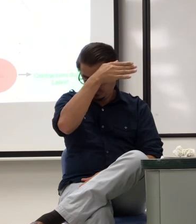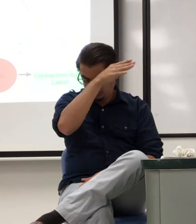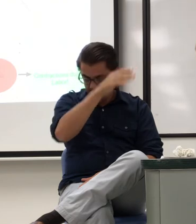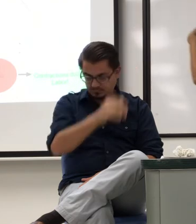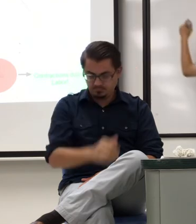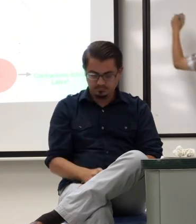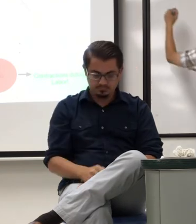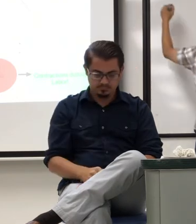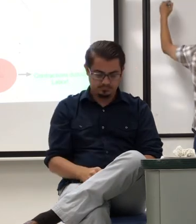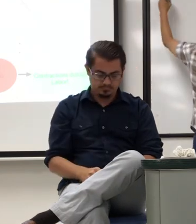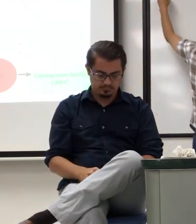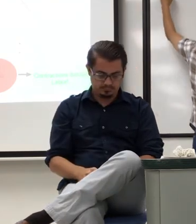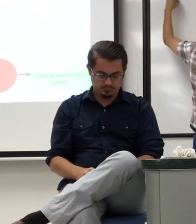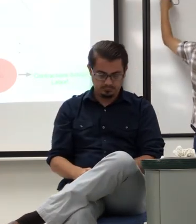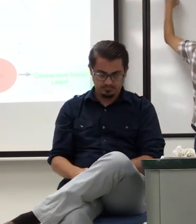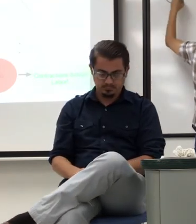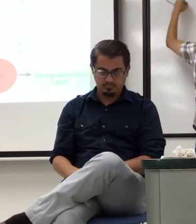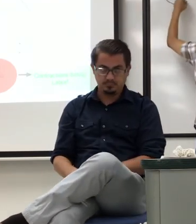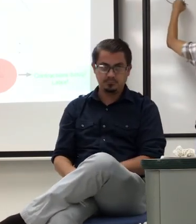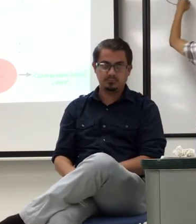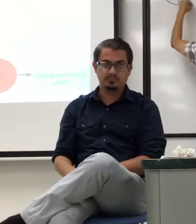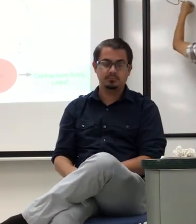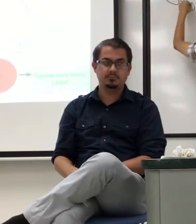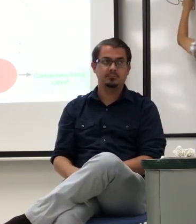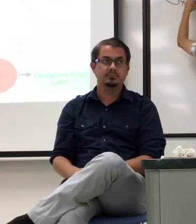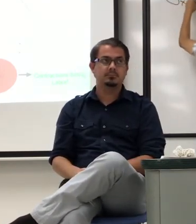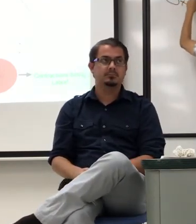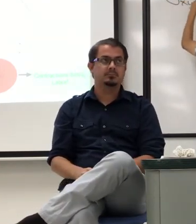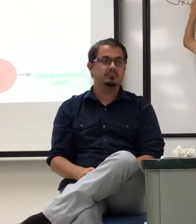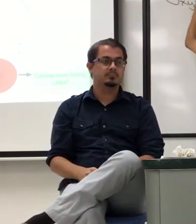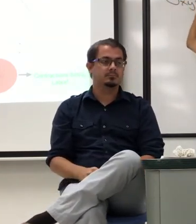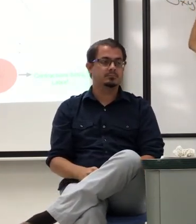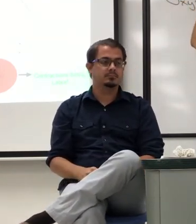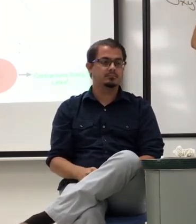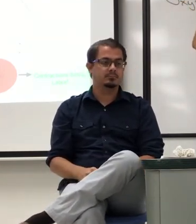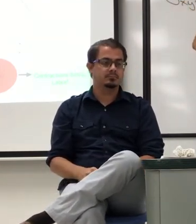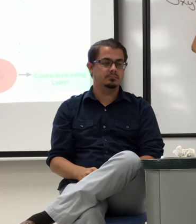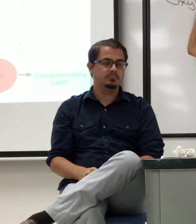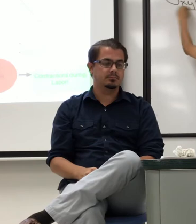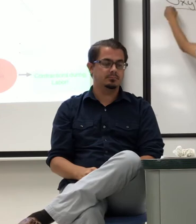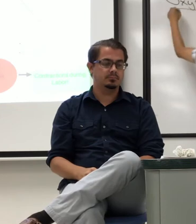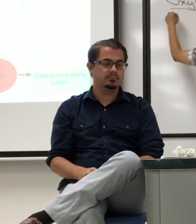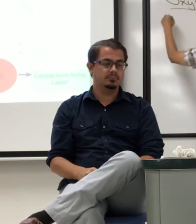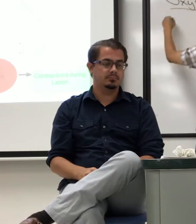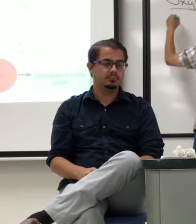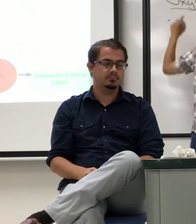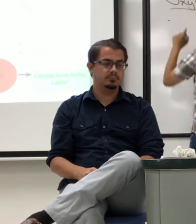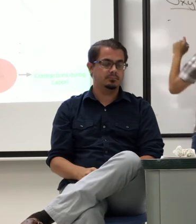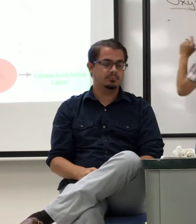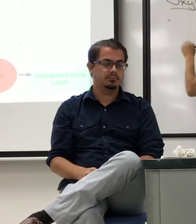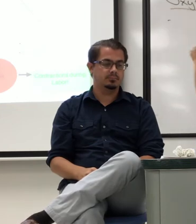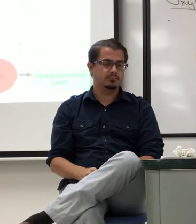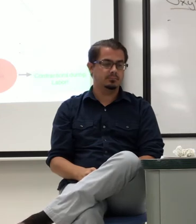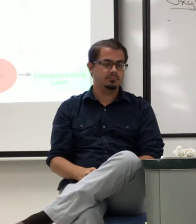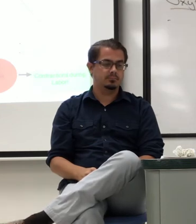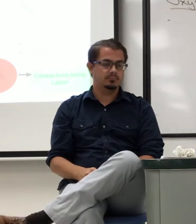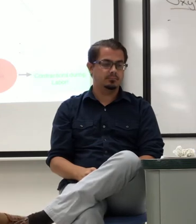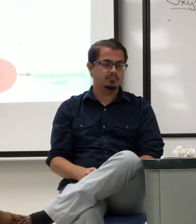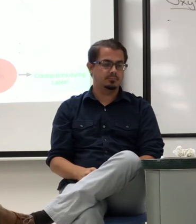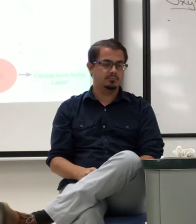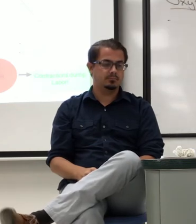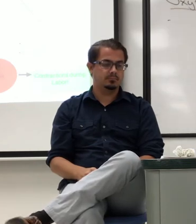So So oxytocin, it